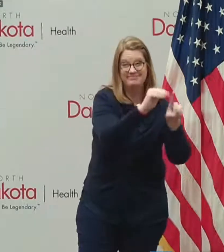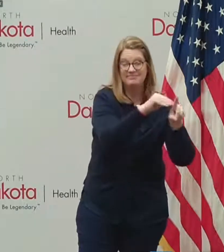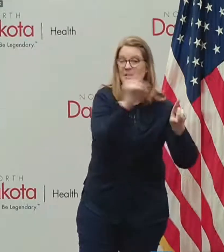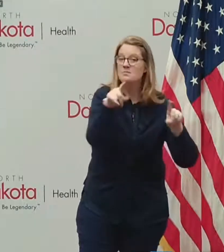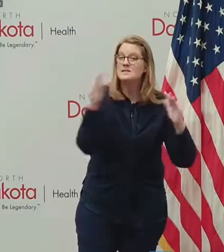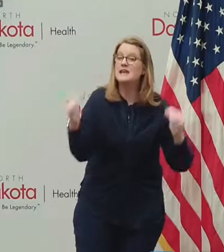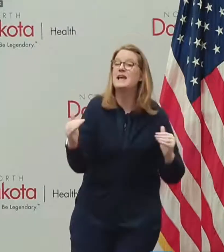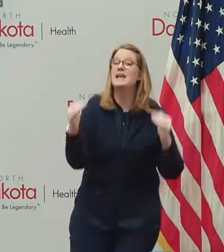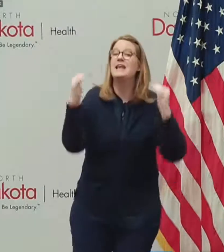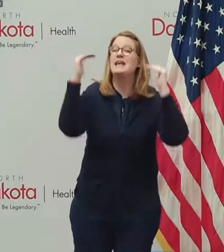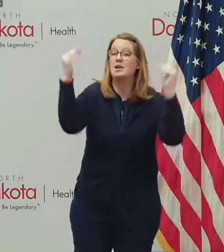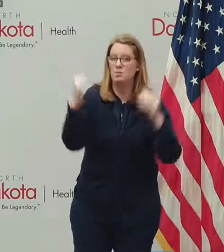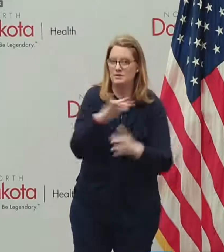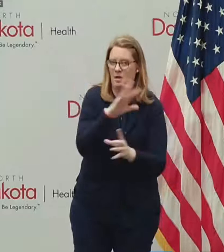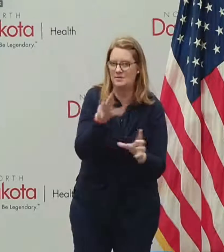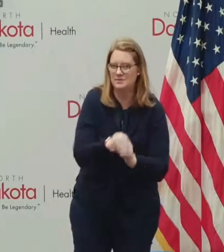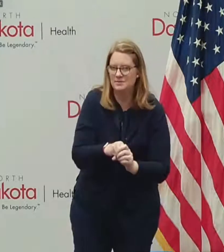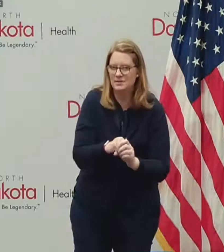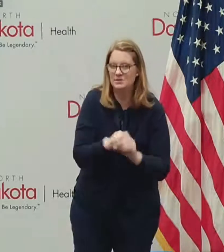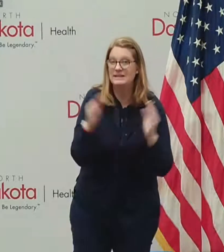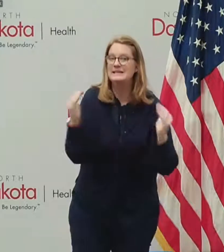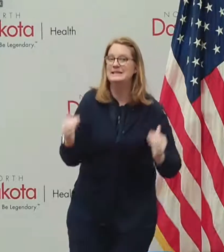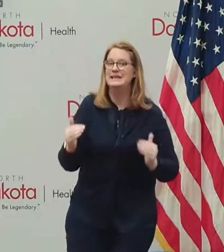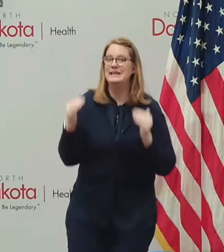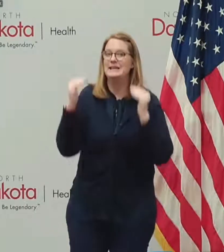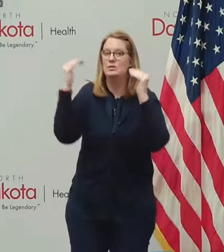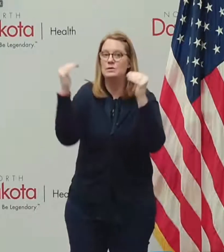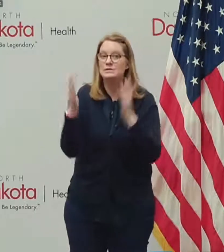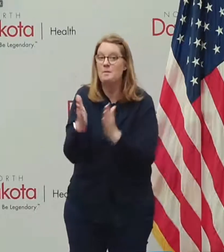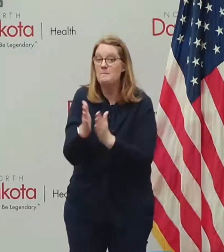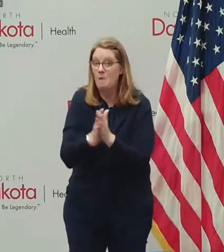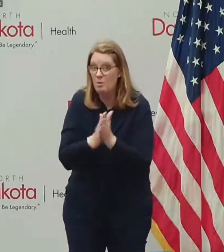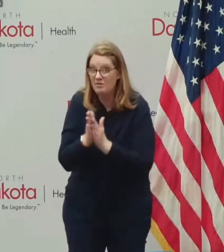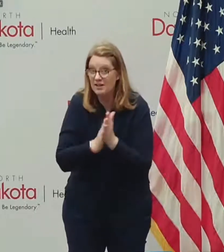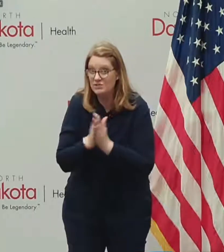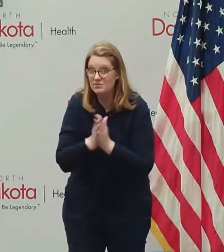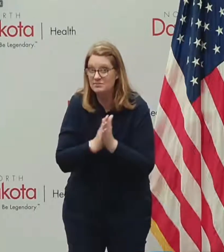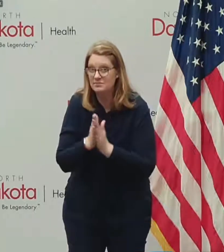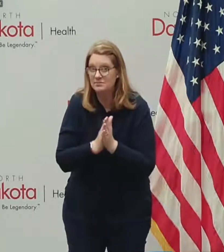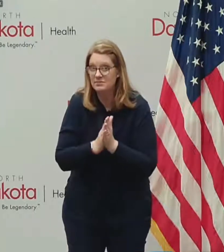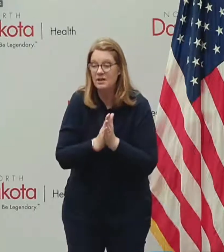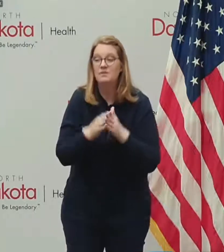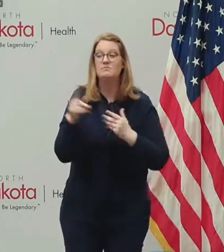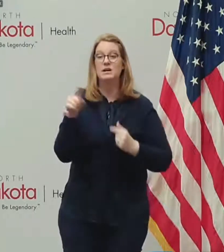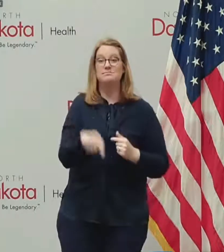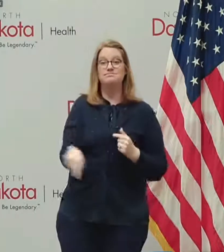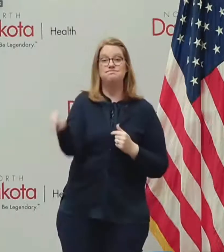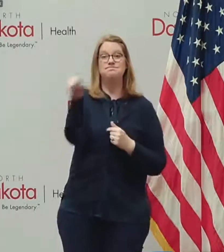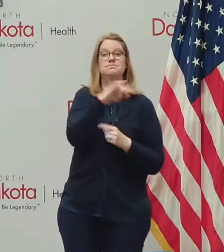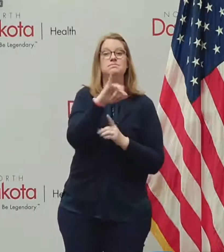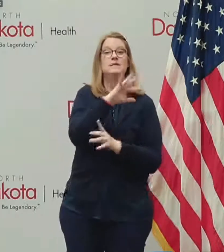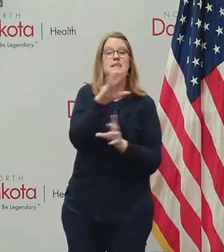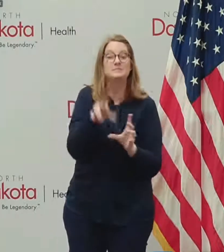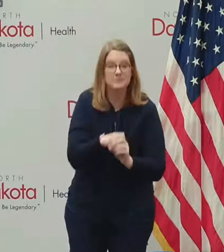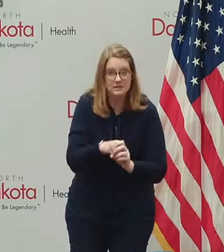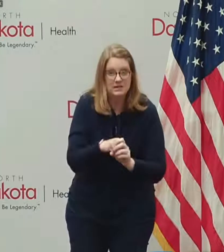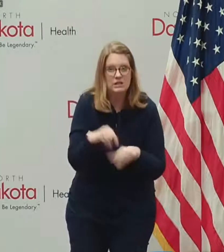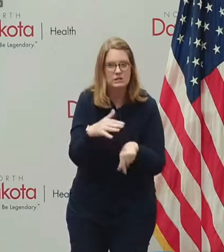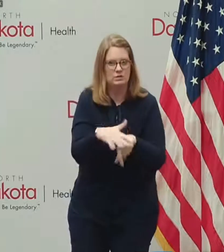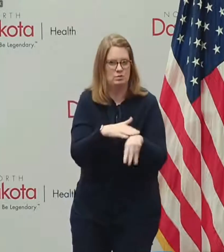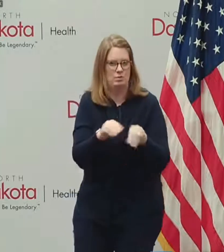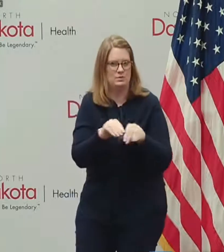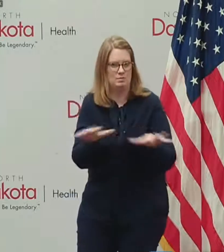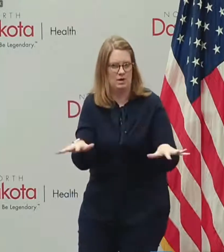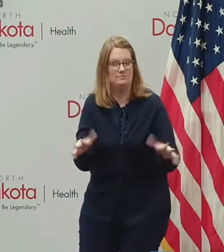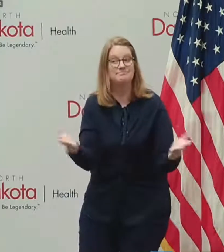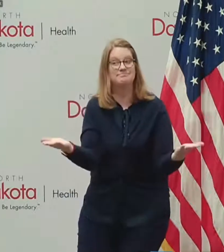compliance or increased participation, increased motivation for participation in helping to slow the spread.